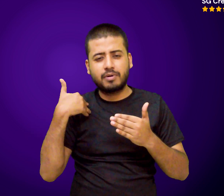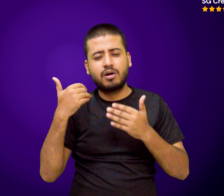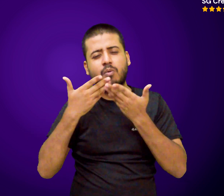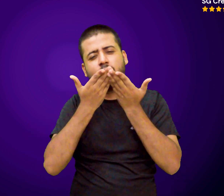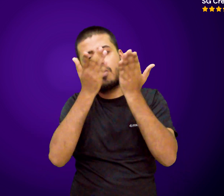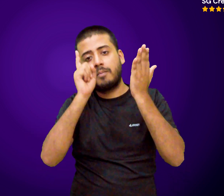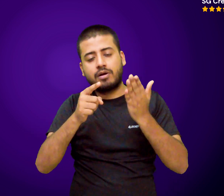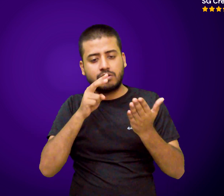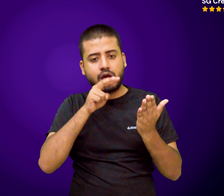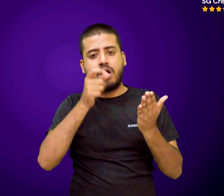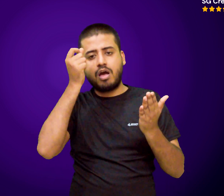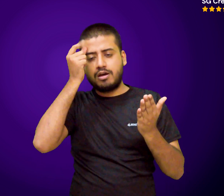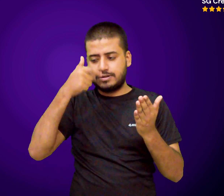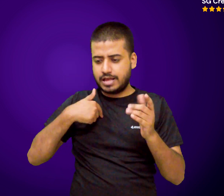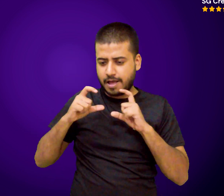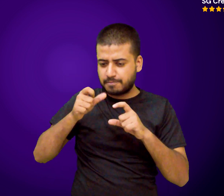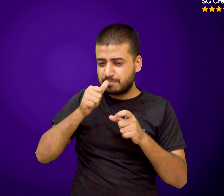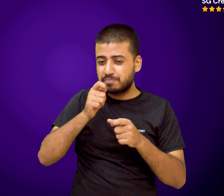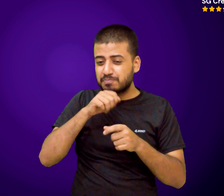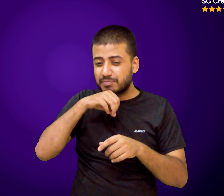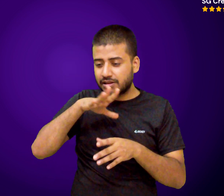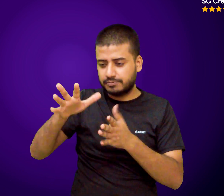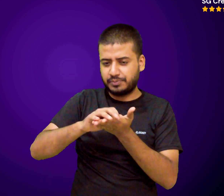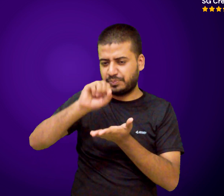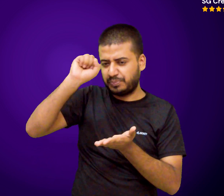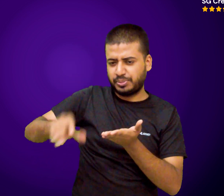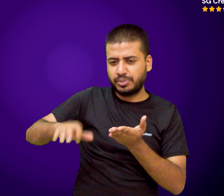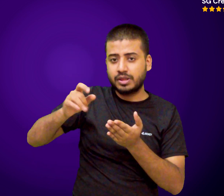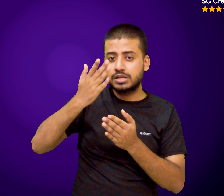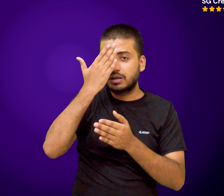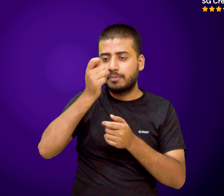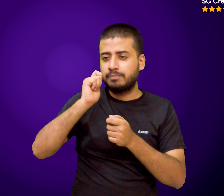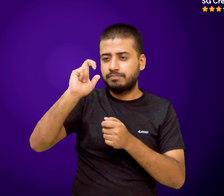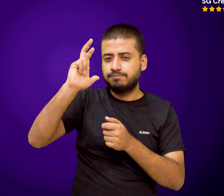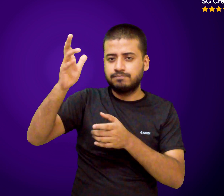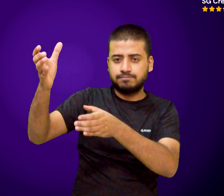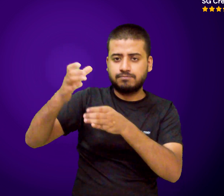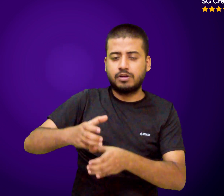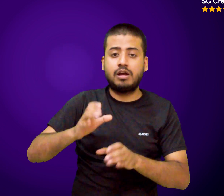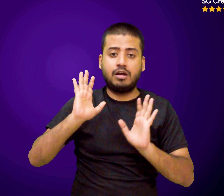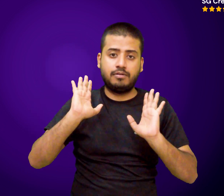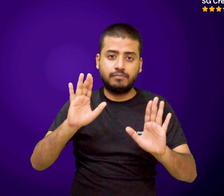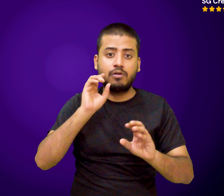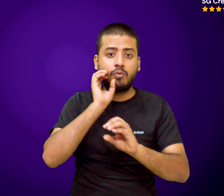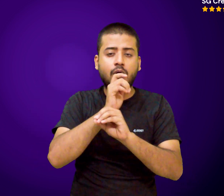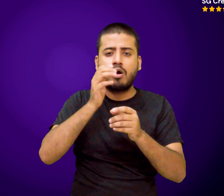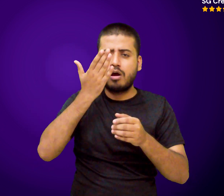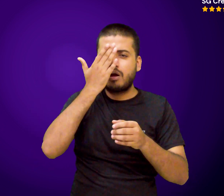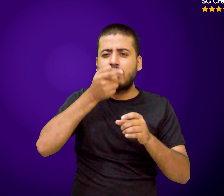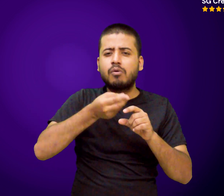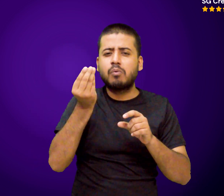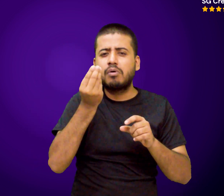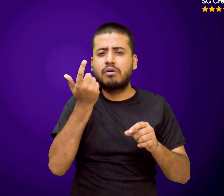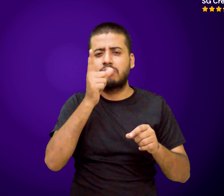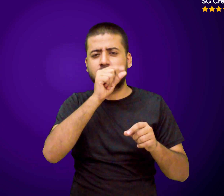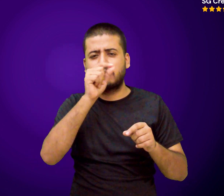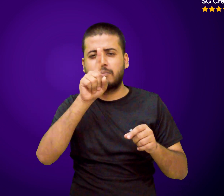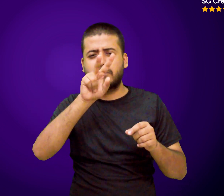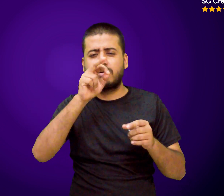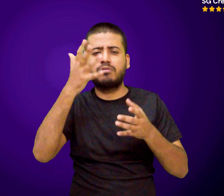Water is the best source of fluid for the body. White water bodies. These bodies of water are a source of fresh water,